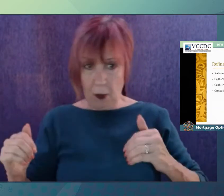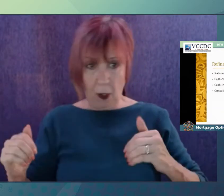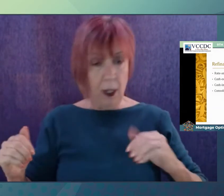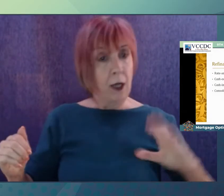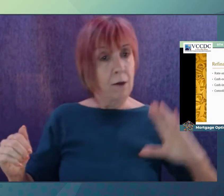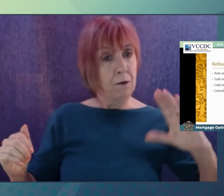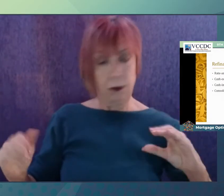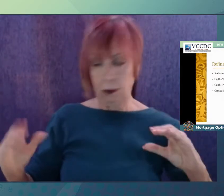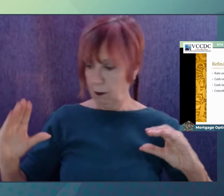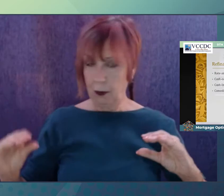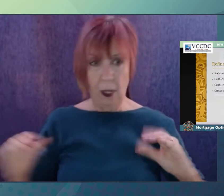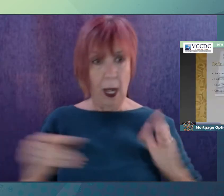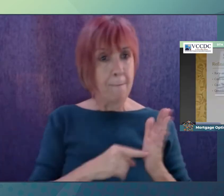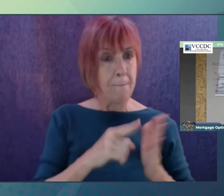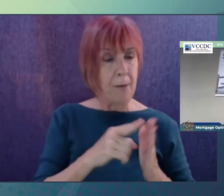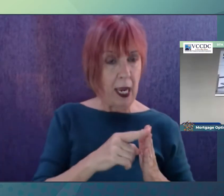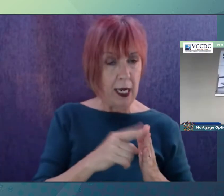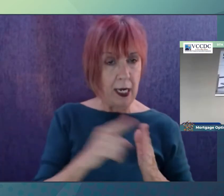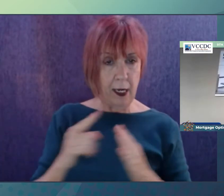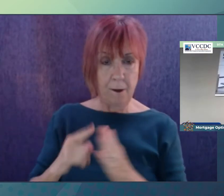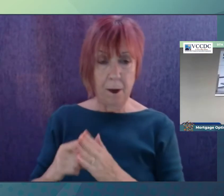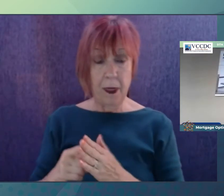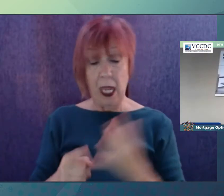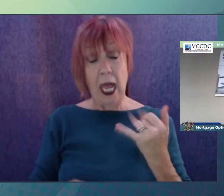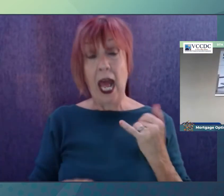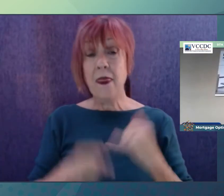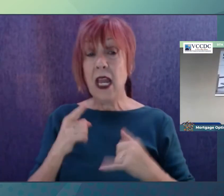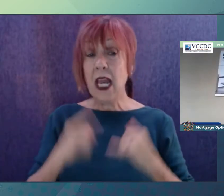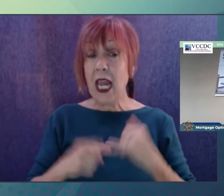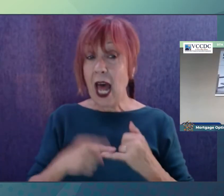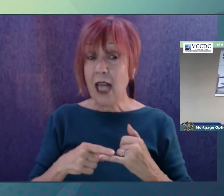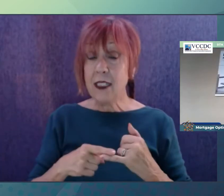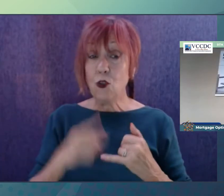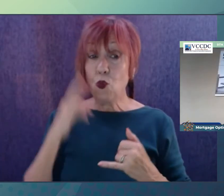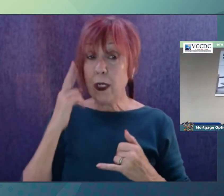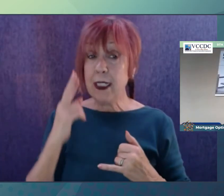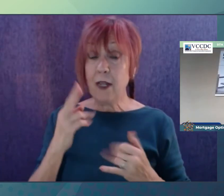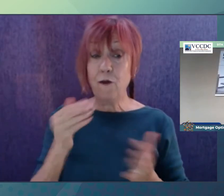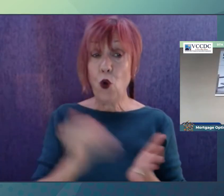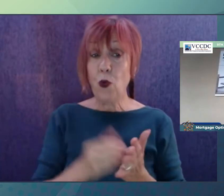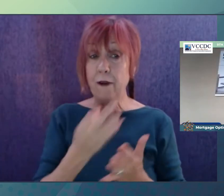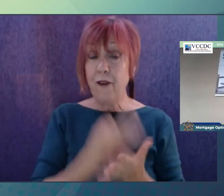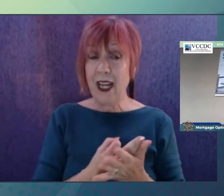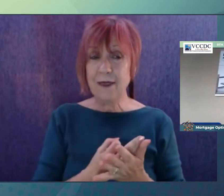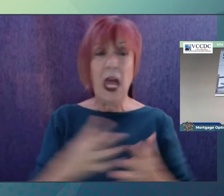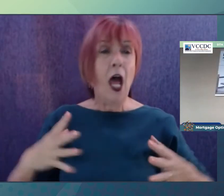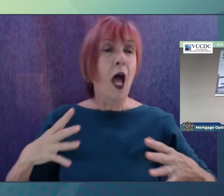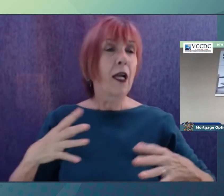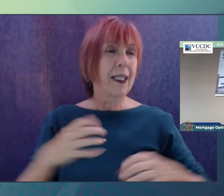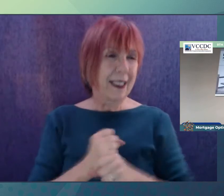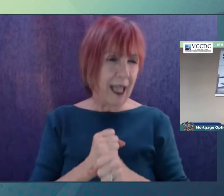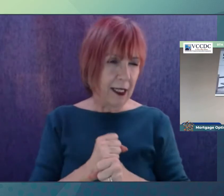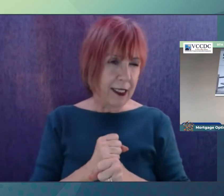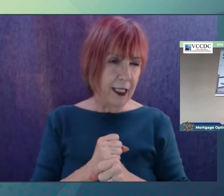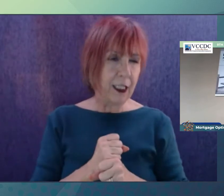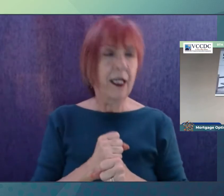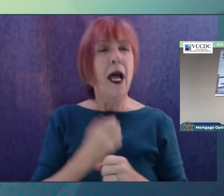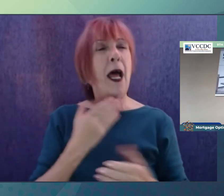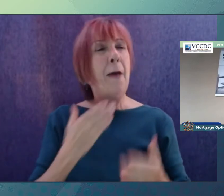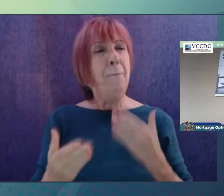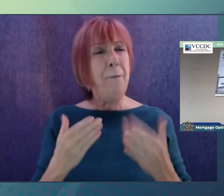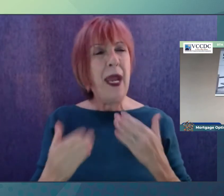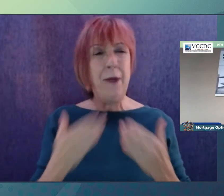loan payments. And lastly, consolidation refinancing. In some cases, a consolidation loan may be an effective way to refinance.